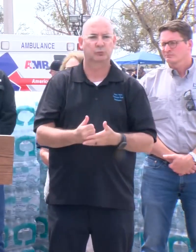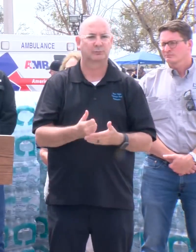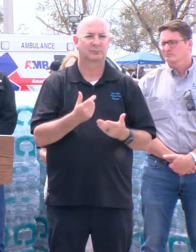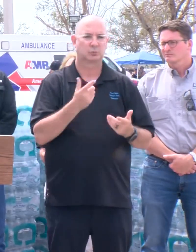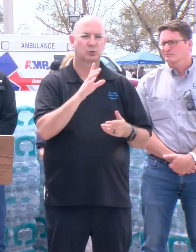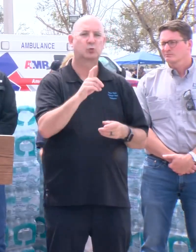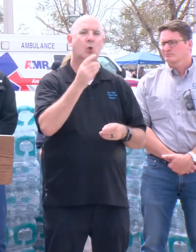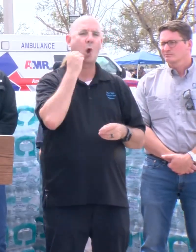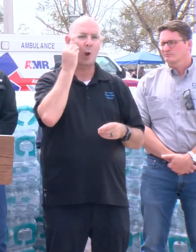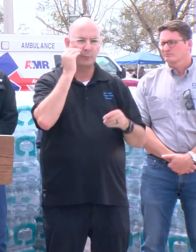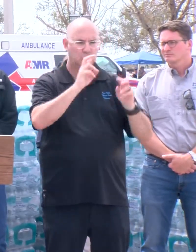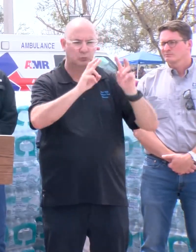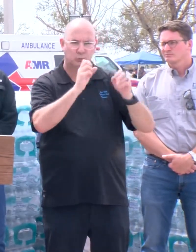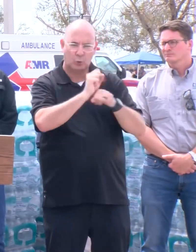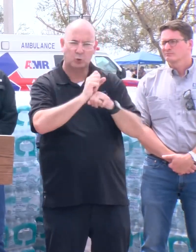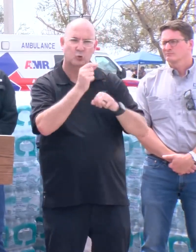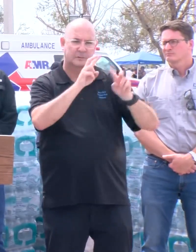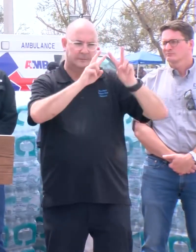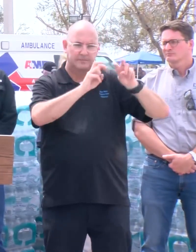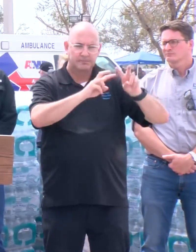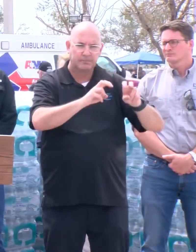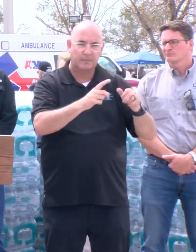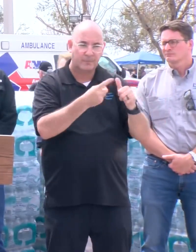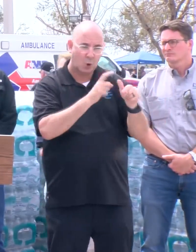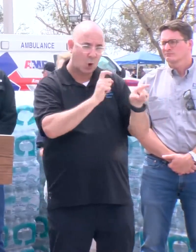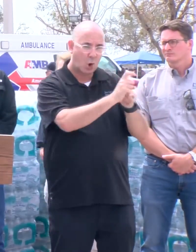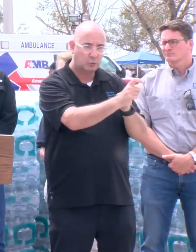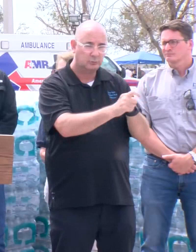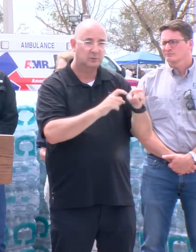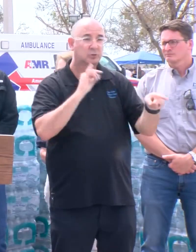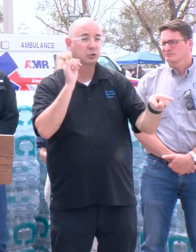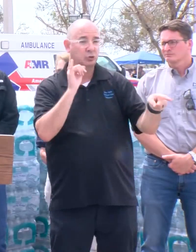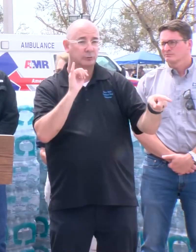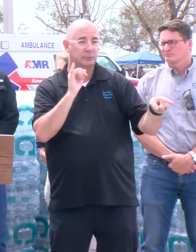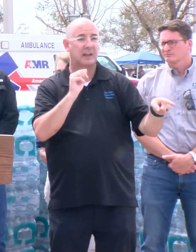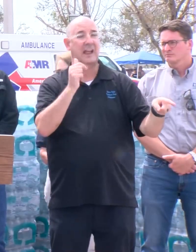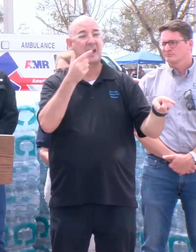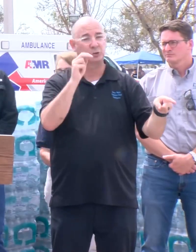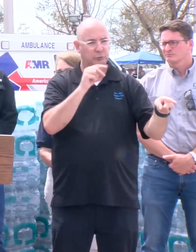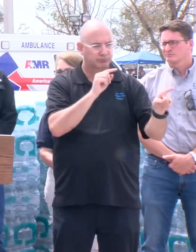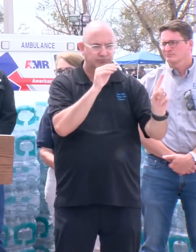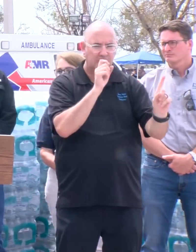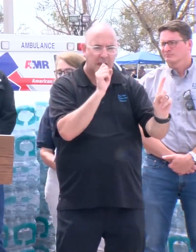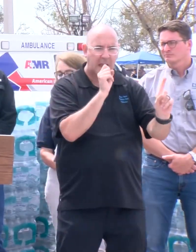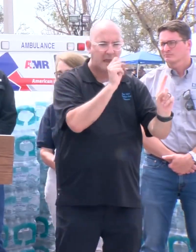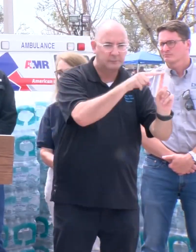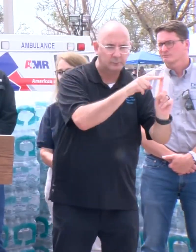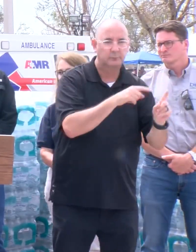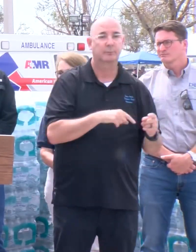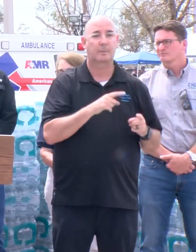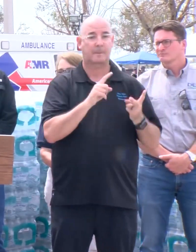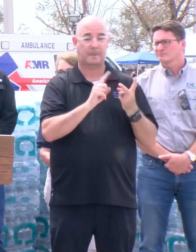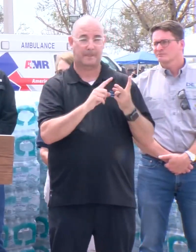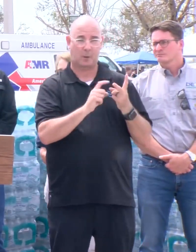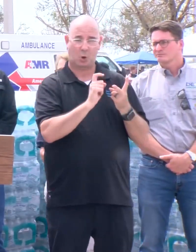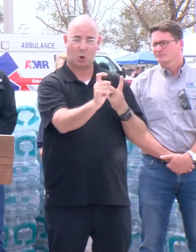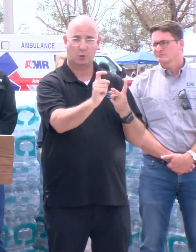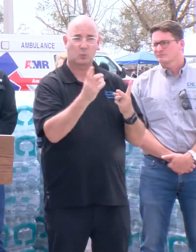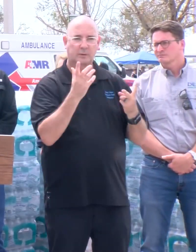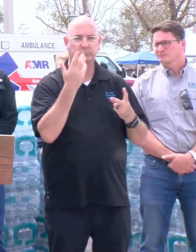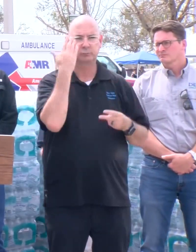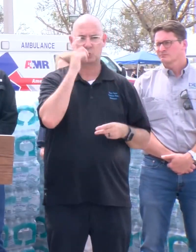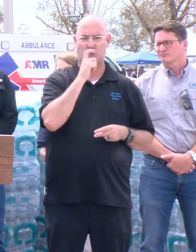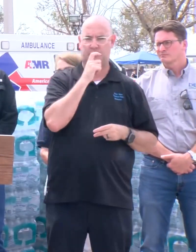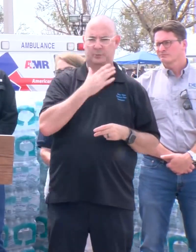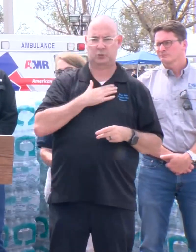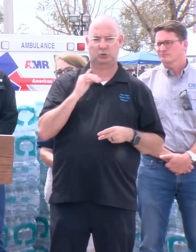and over, your first call needs to be to your insurance agent. Your second call, if you don't know who your insurance agent is,